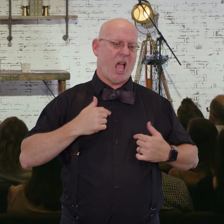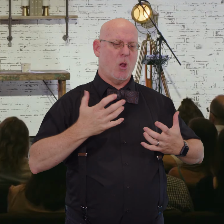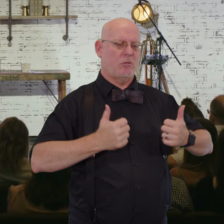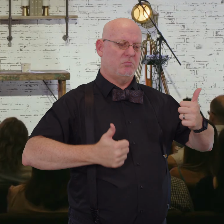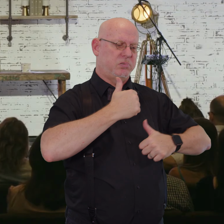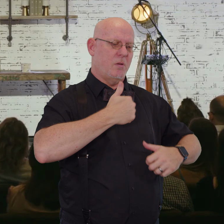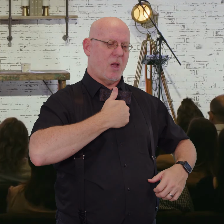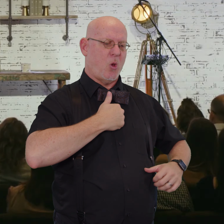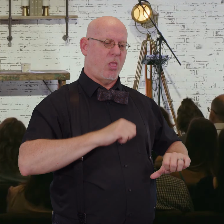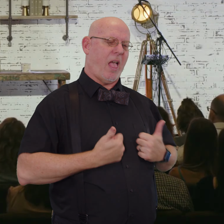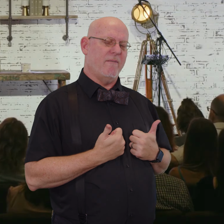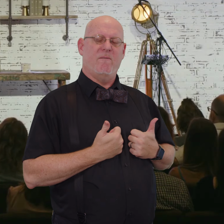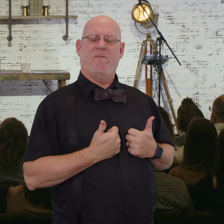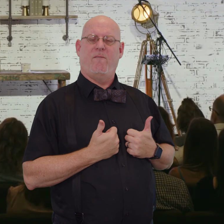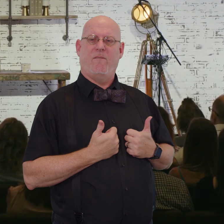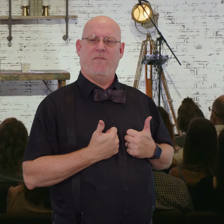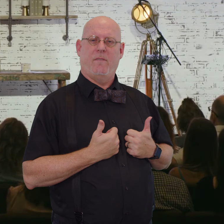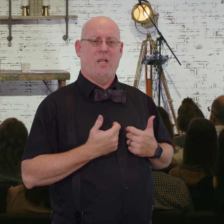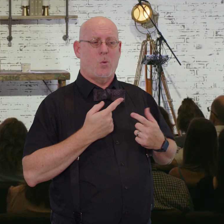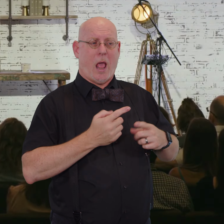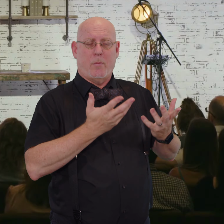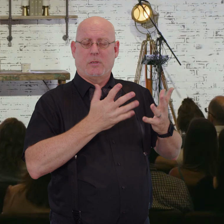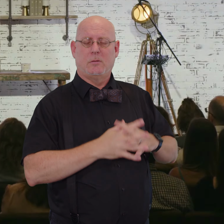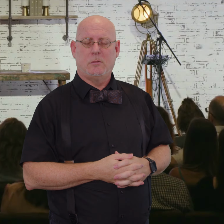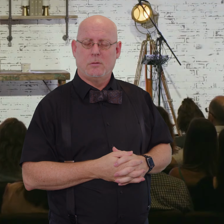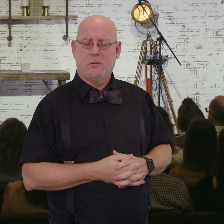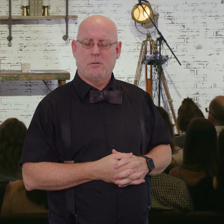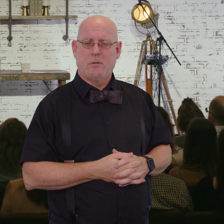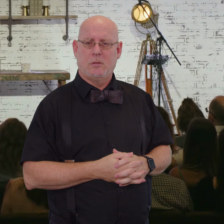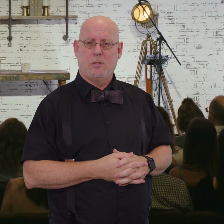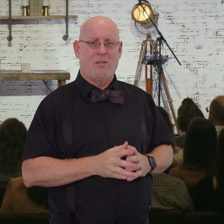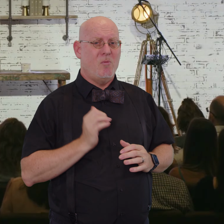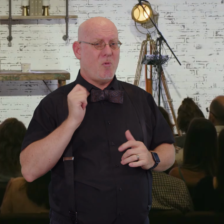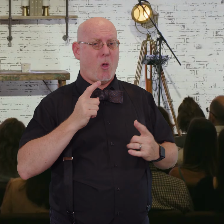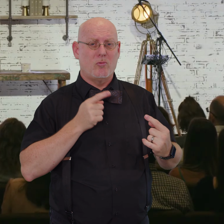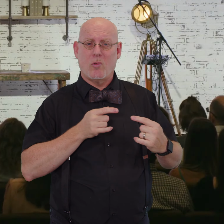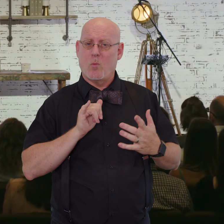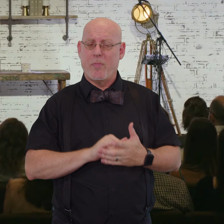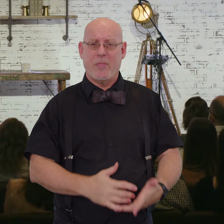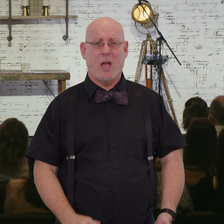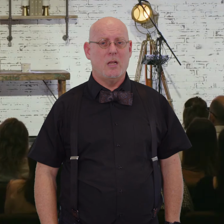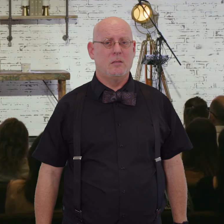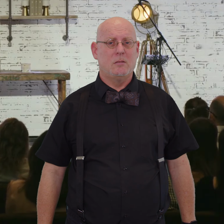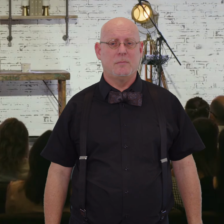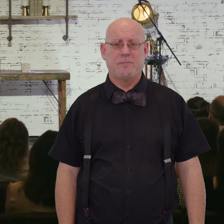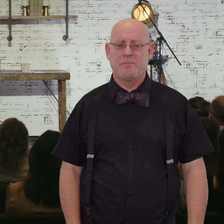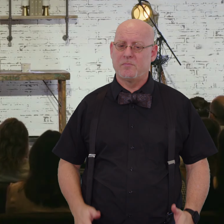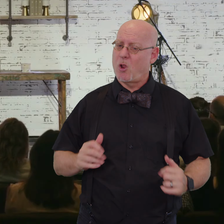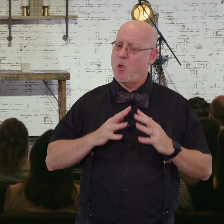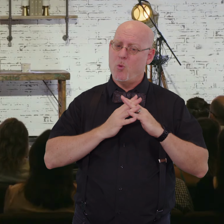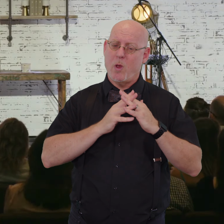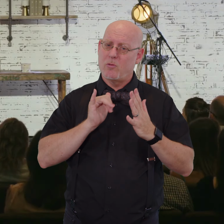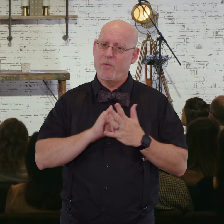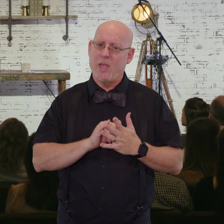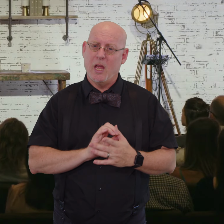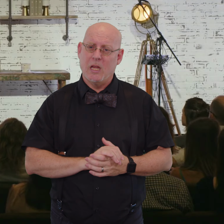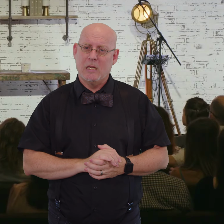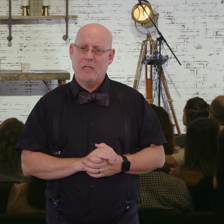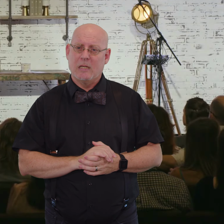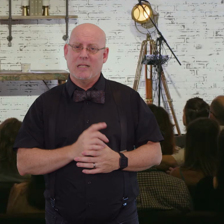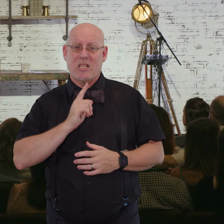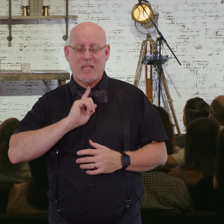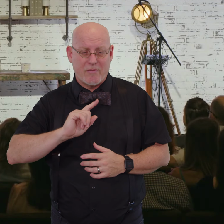life I want to be sovereign over my life that's what happened and we all struggle with that we all wrestle with